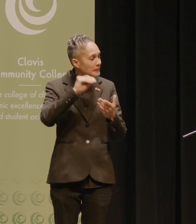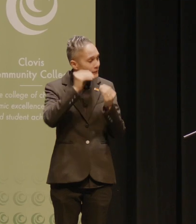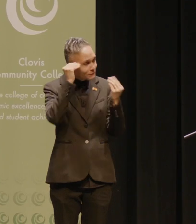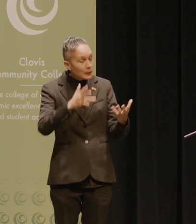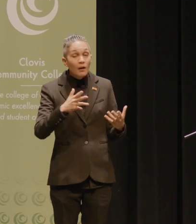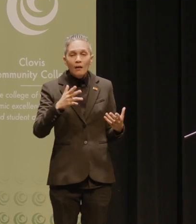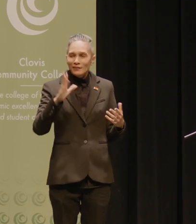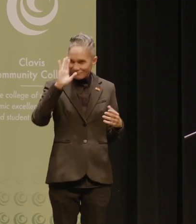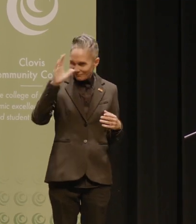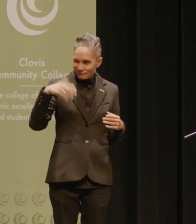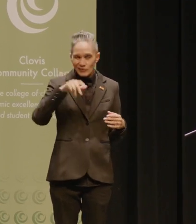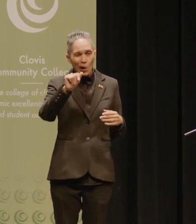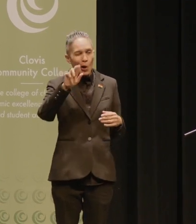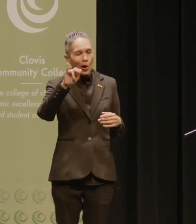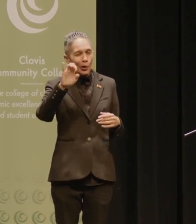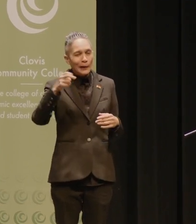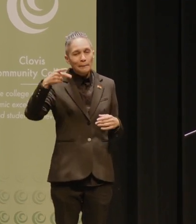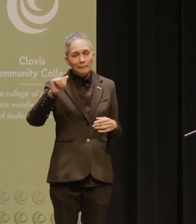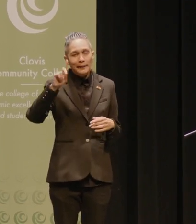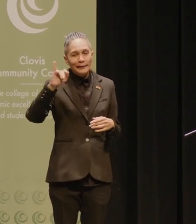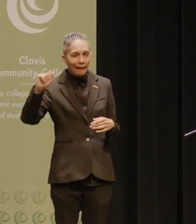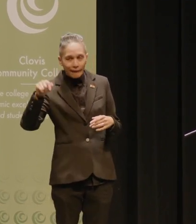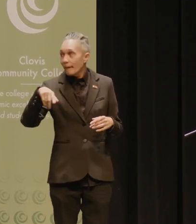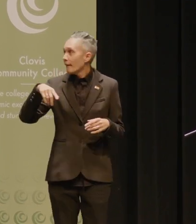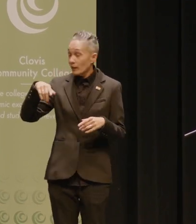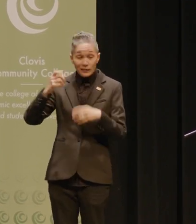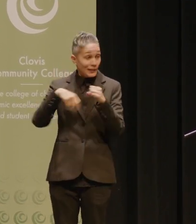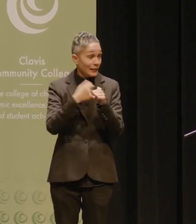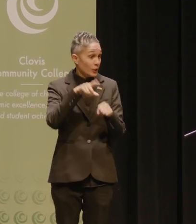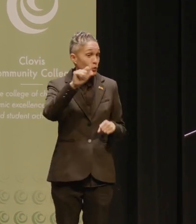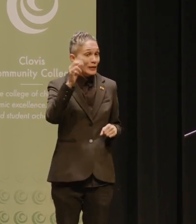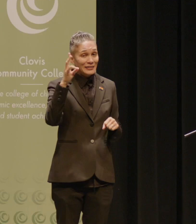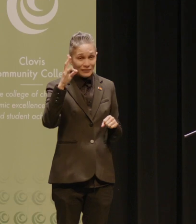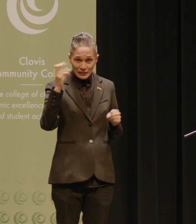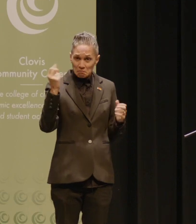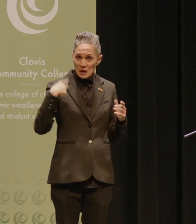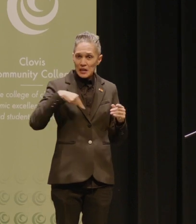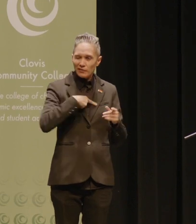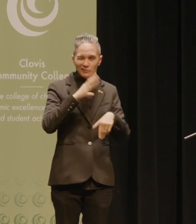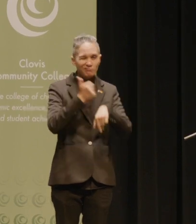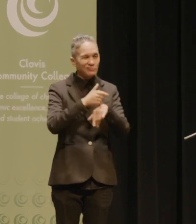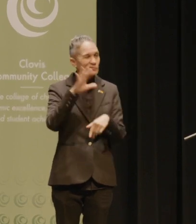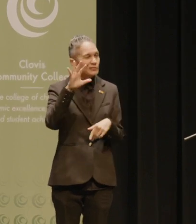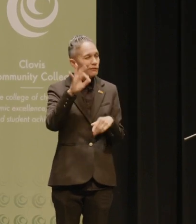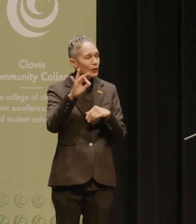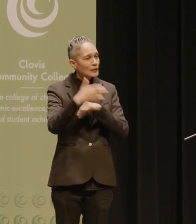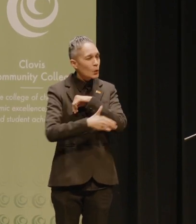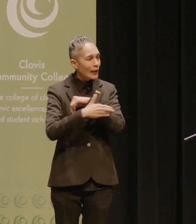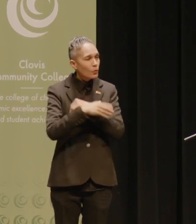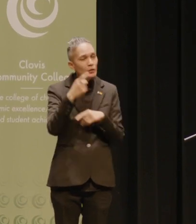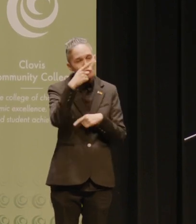information. So yeah, Artie Padilla, Central Valley Community Foundation. In 2017, a handful of us created the Fresno County Trauma